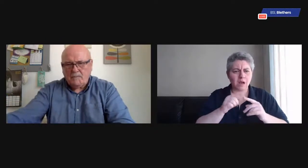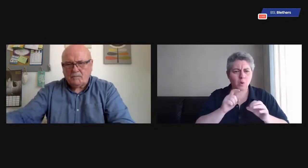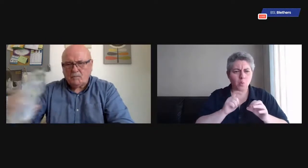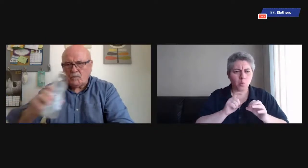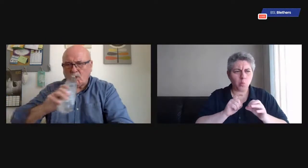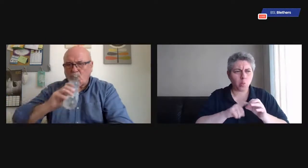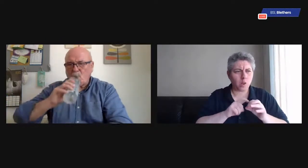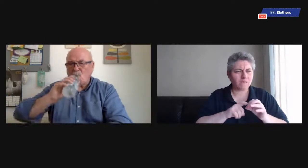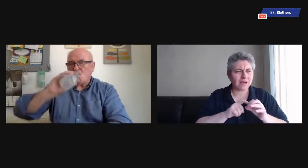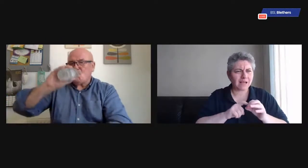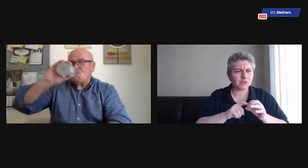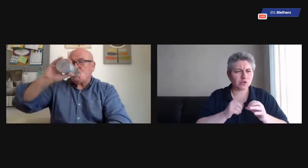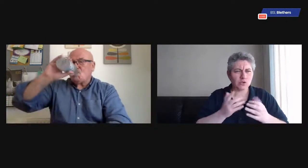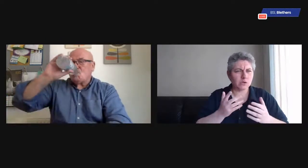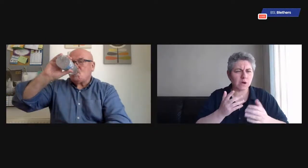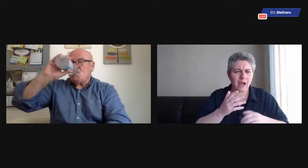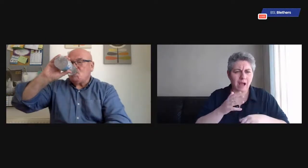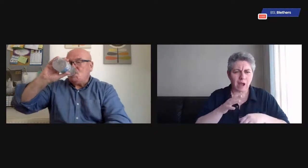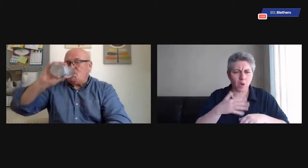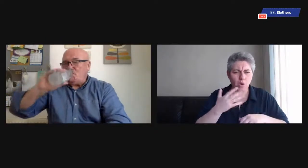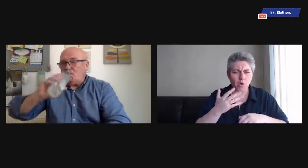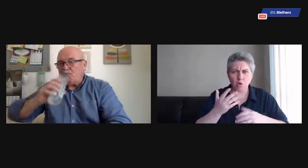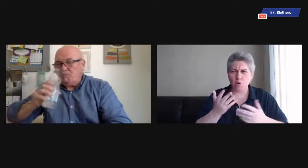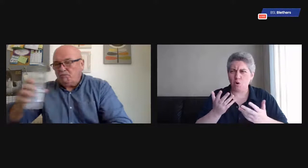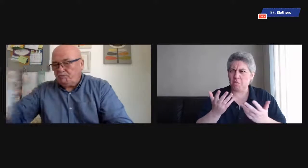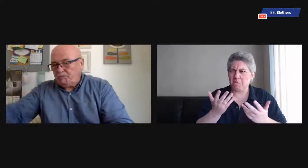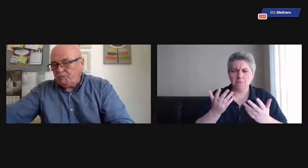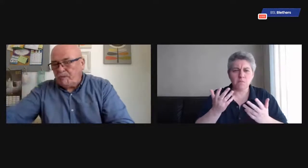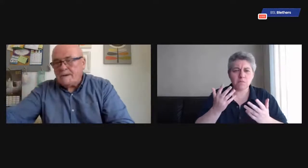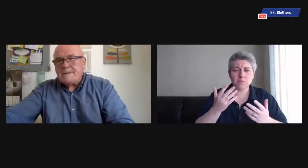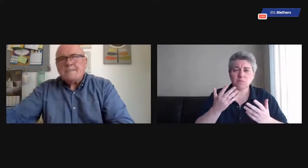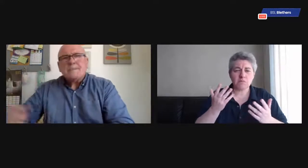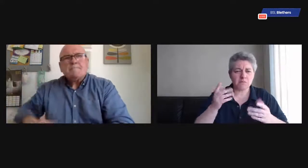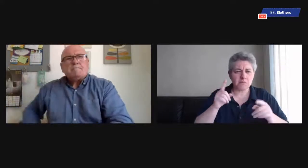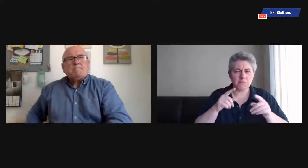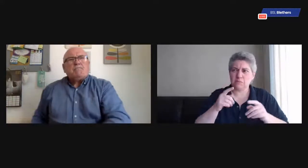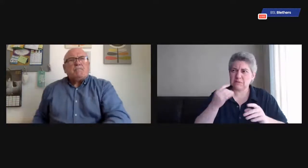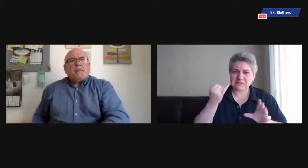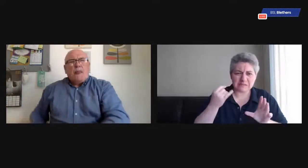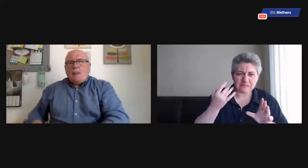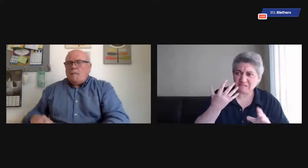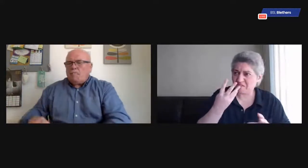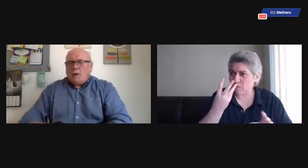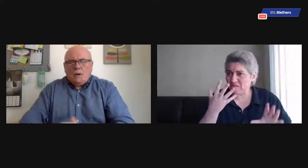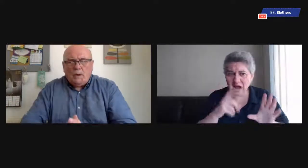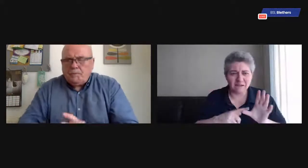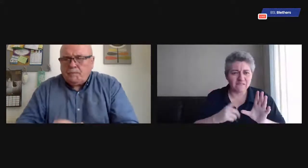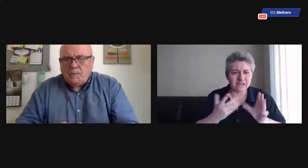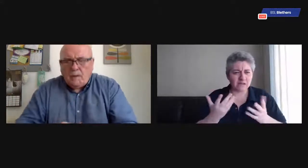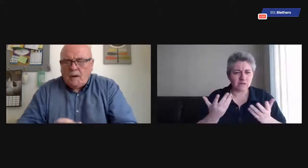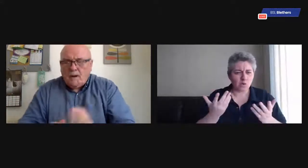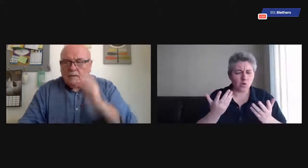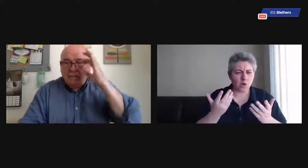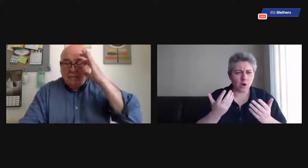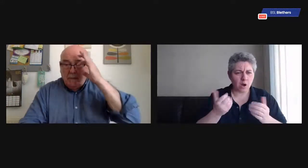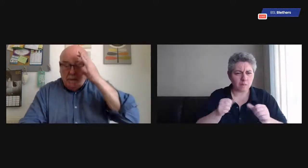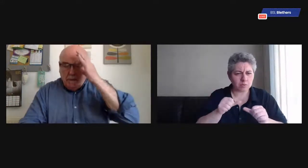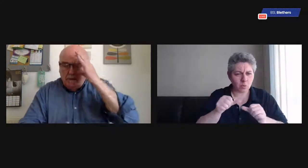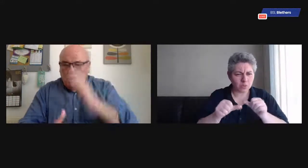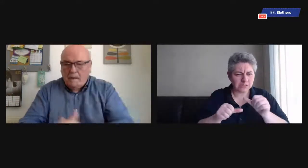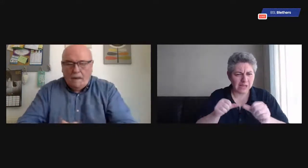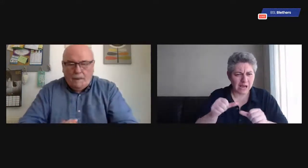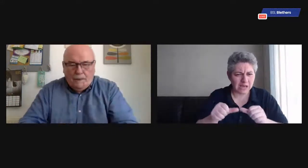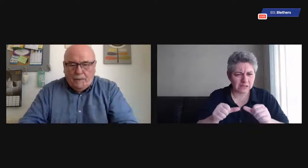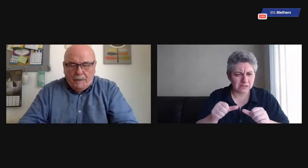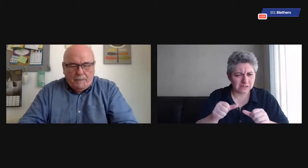get entry, what's the sort of qualifications or criteria? What do you need? Do you need so